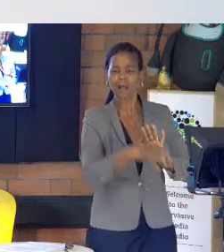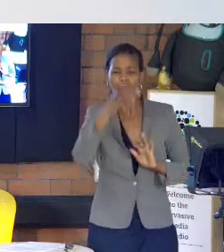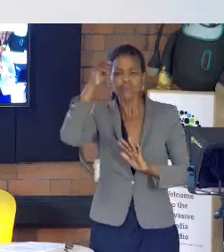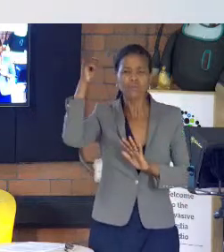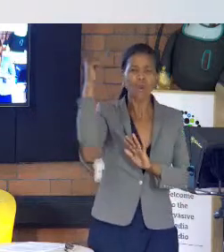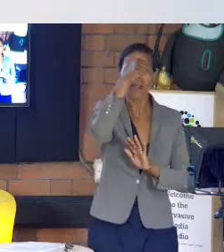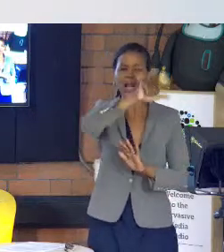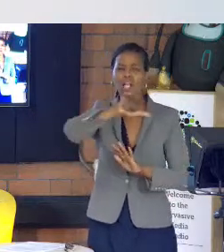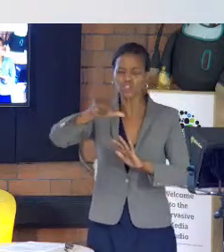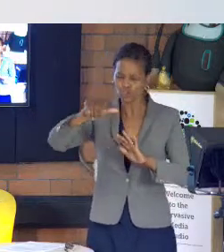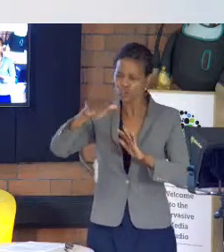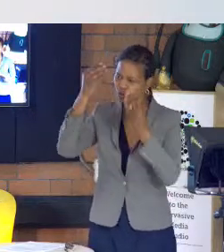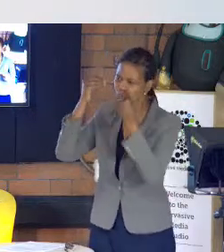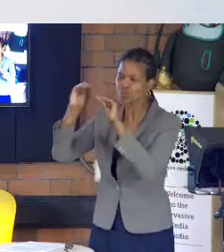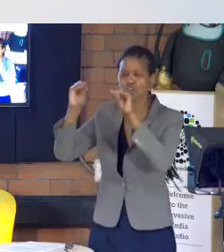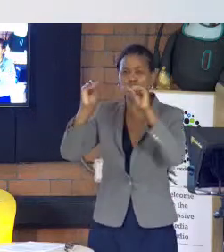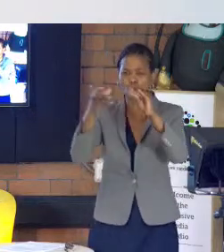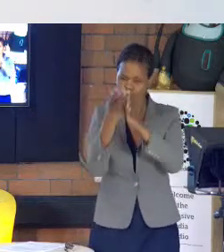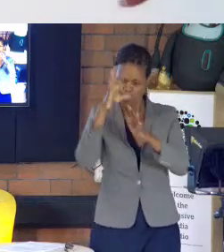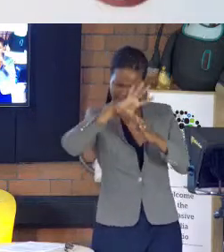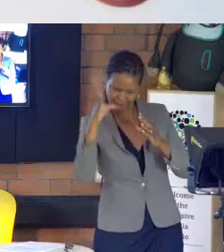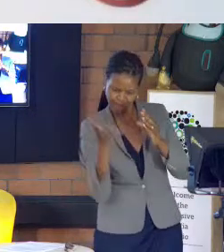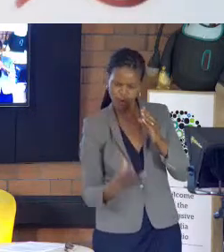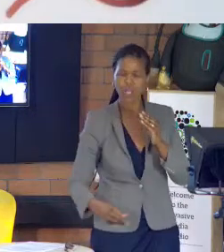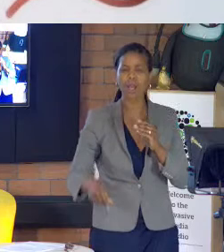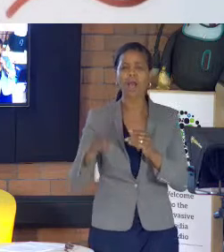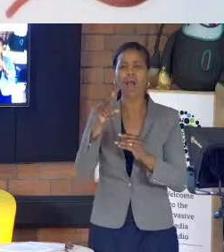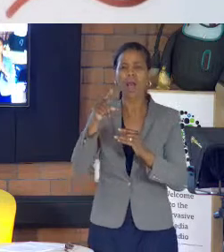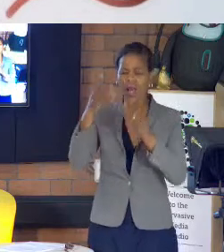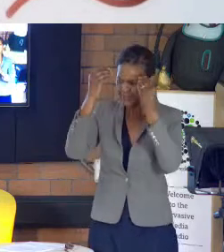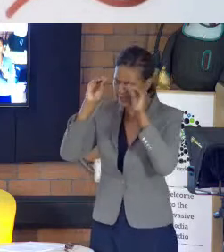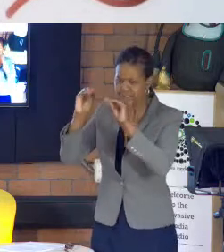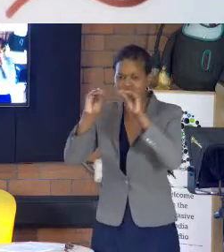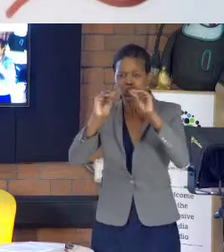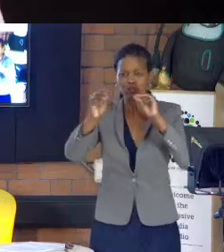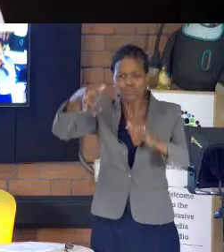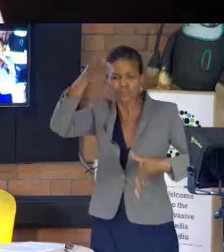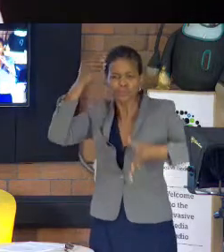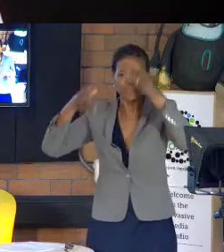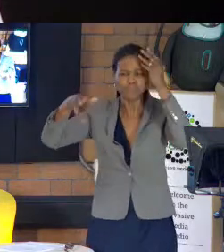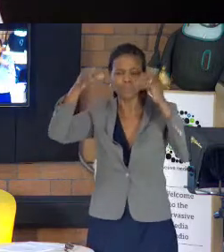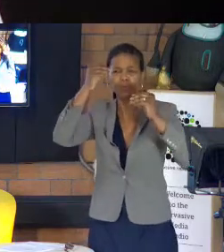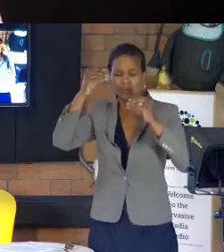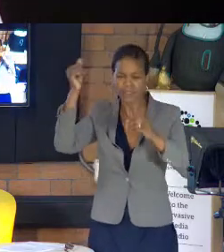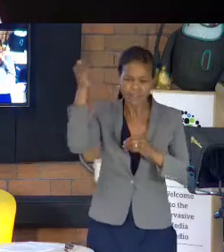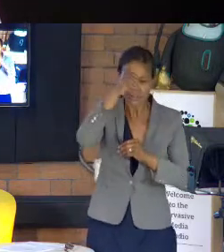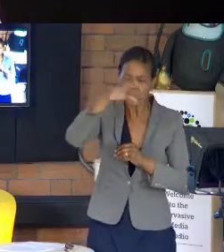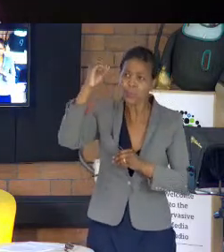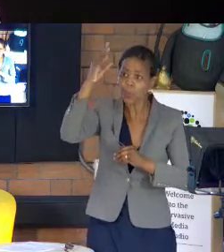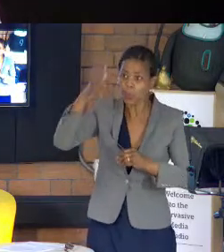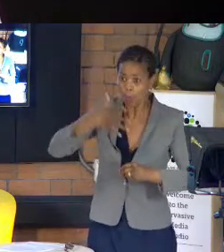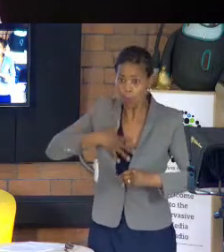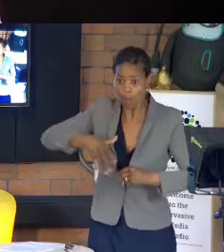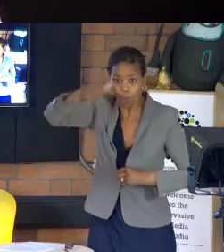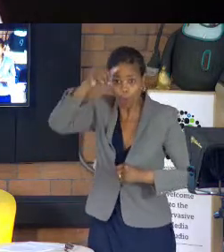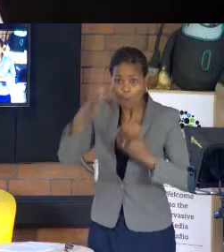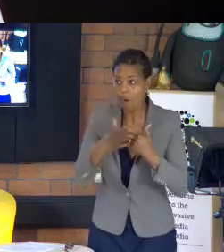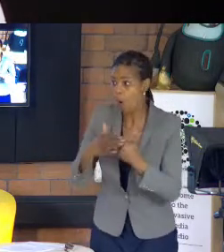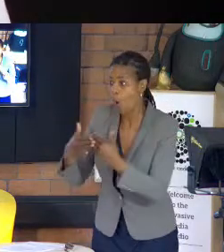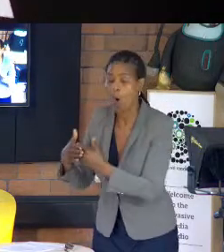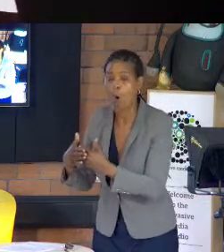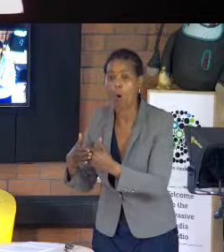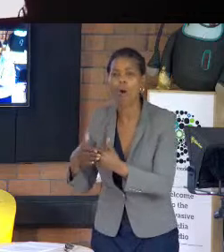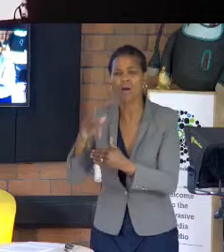taught. Through these teachings, more knowledge was sought. But it wasn't all about development and